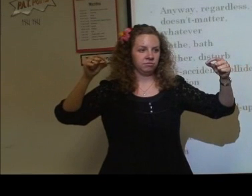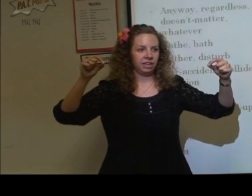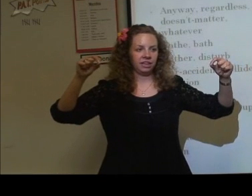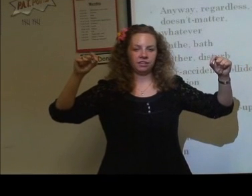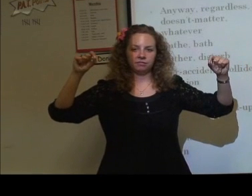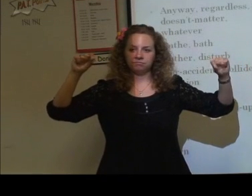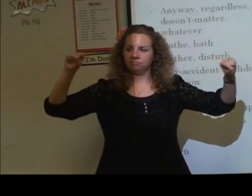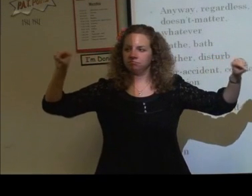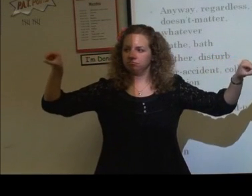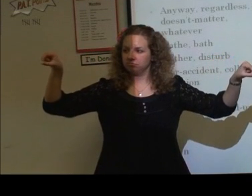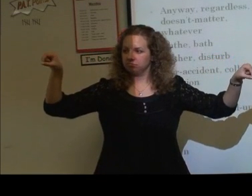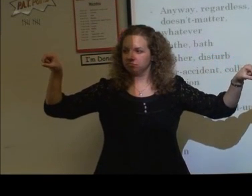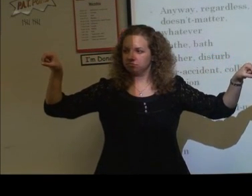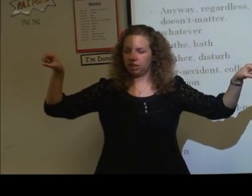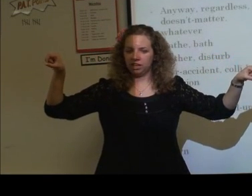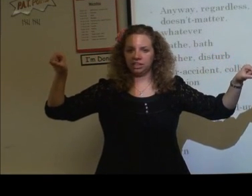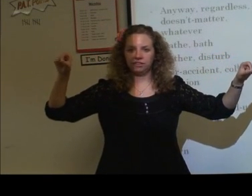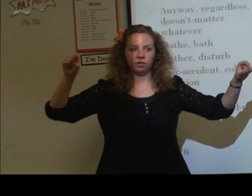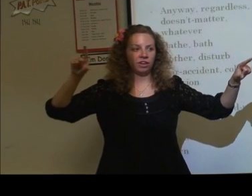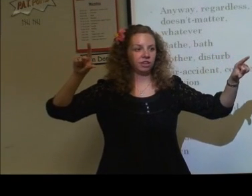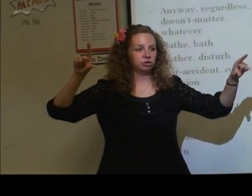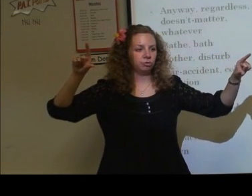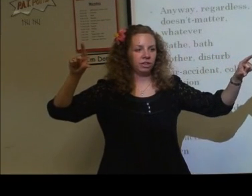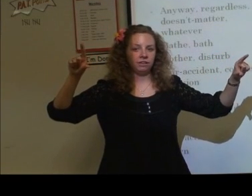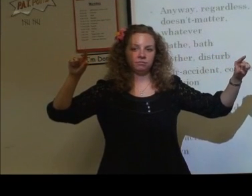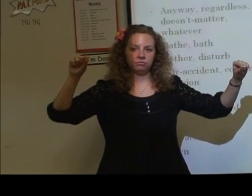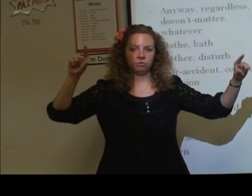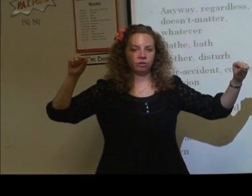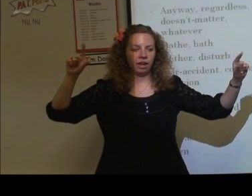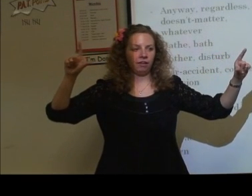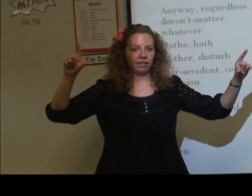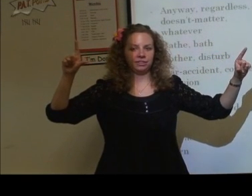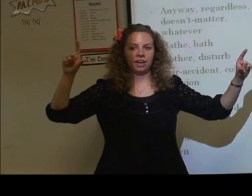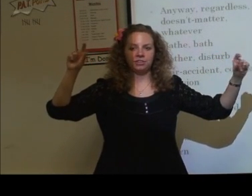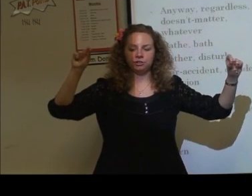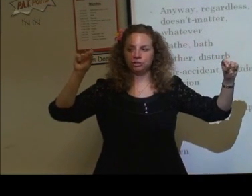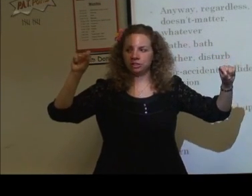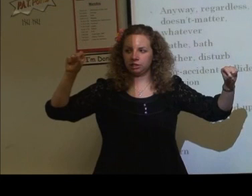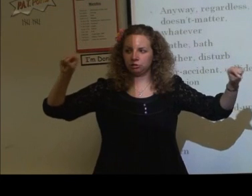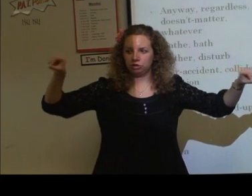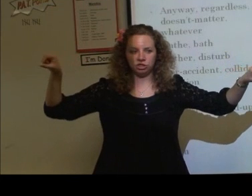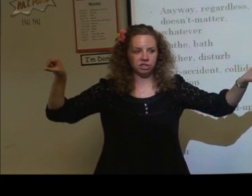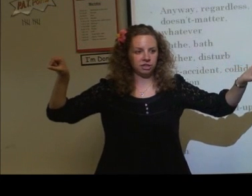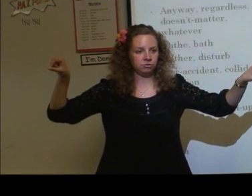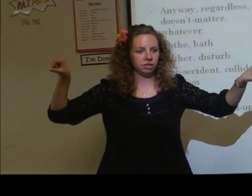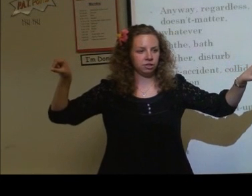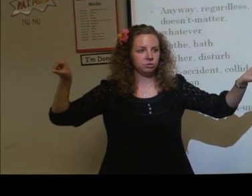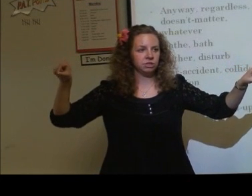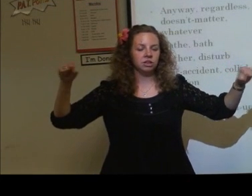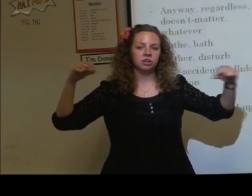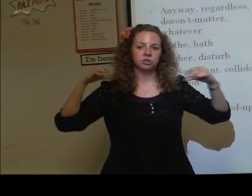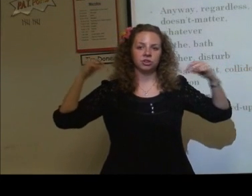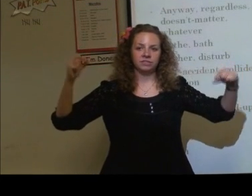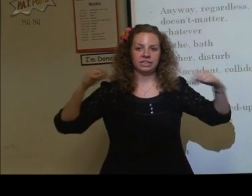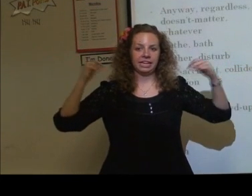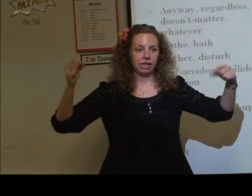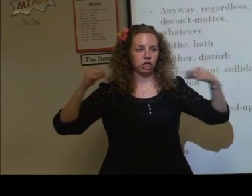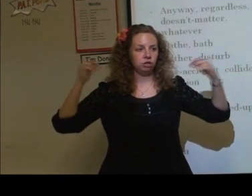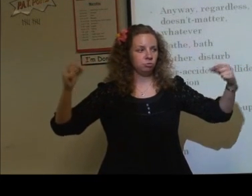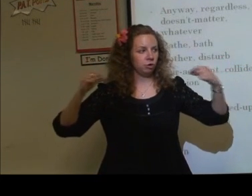Like, kind of like if you had like a 20 or an L like that, and then you just like scrunched it down really close. So I've seen it here, work